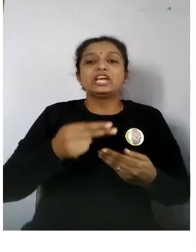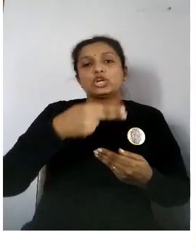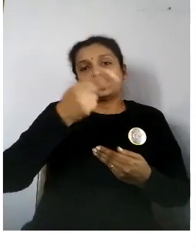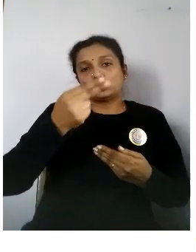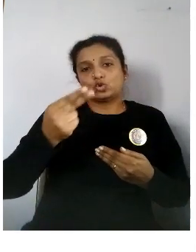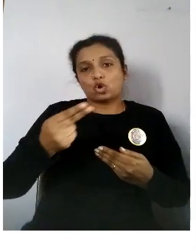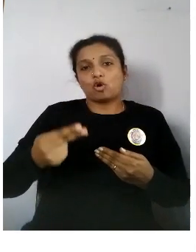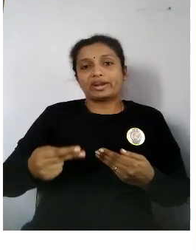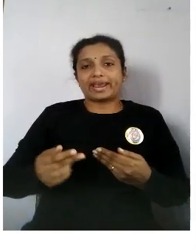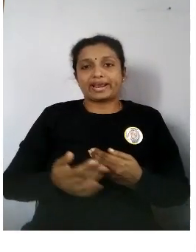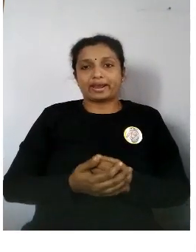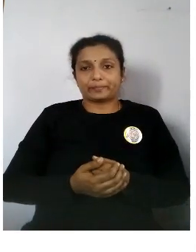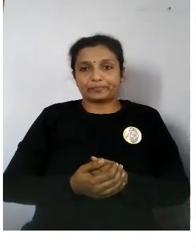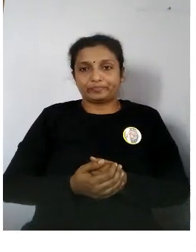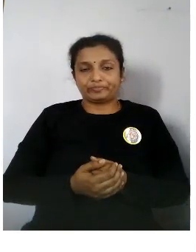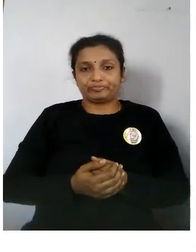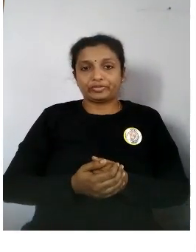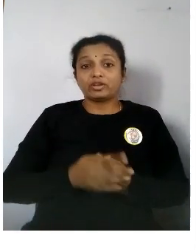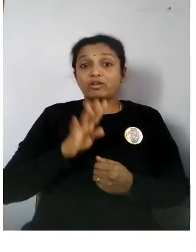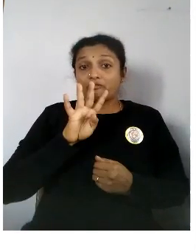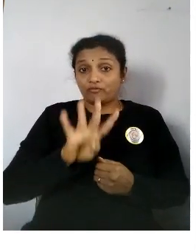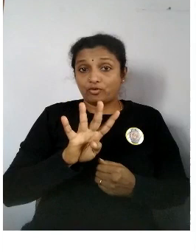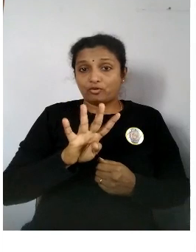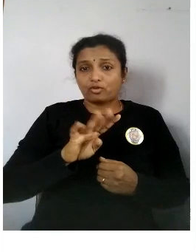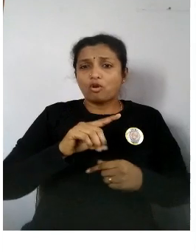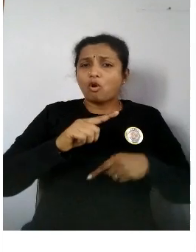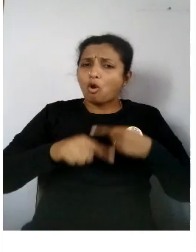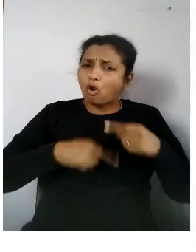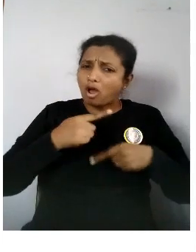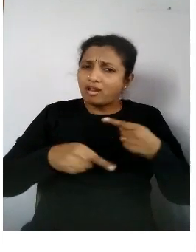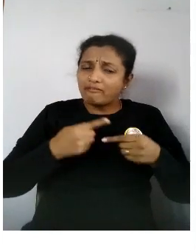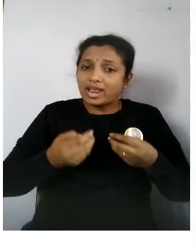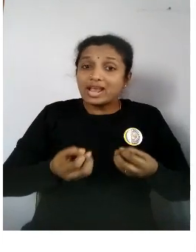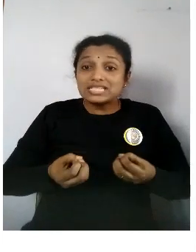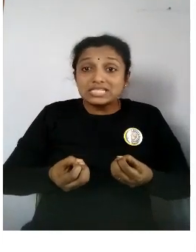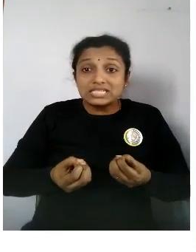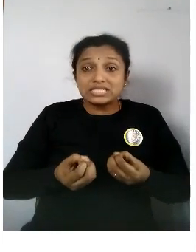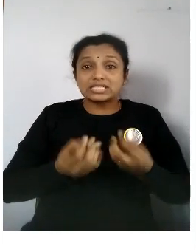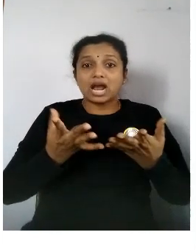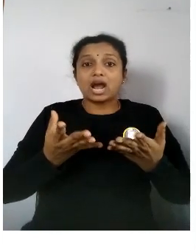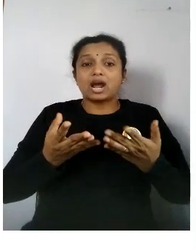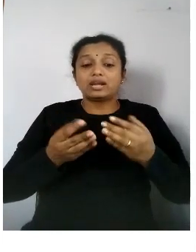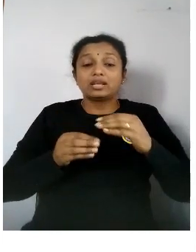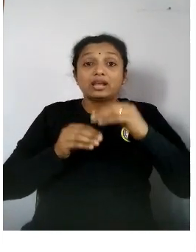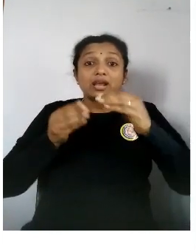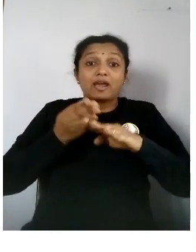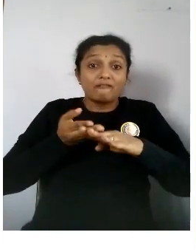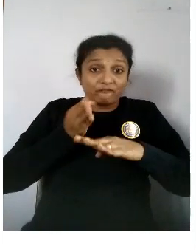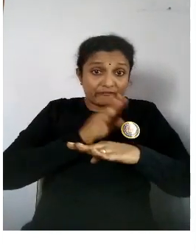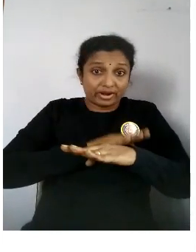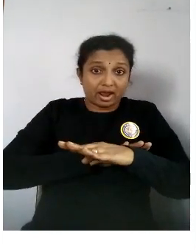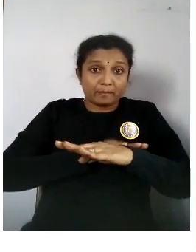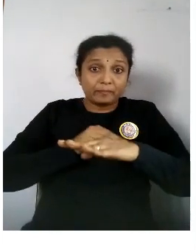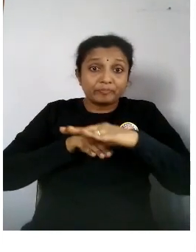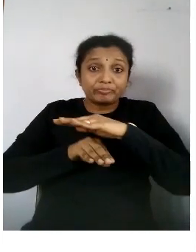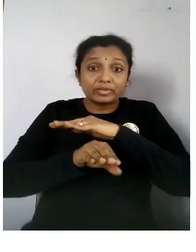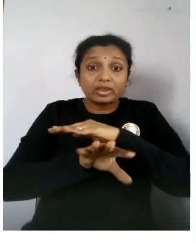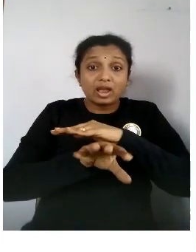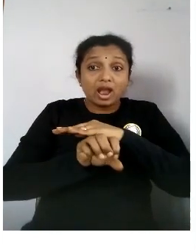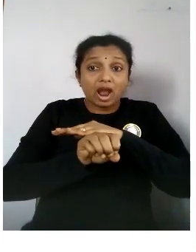easy to draw diagram. Four, always chart